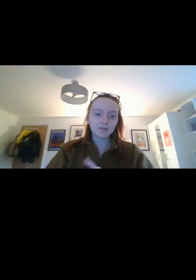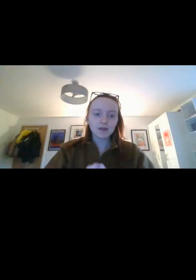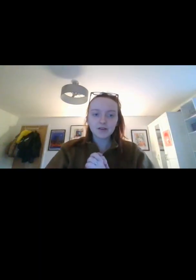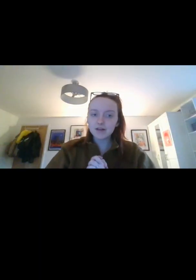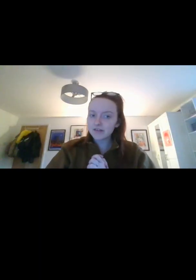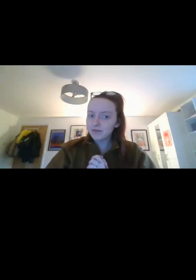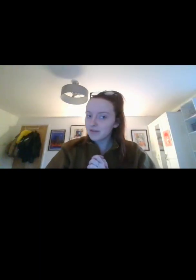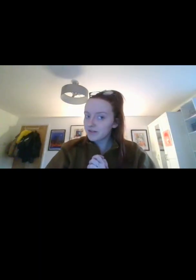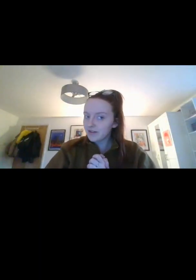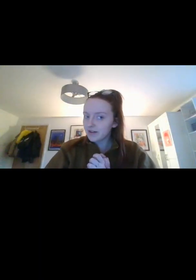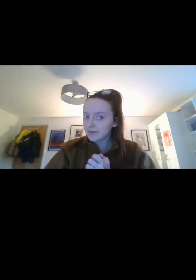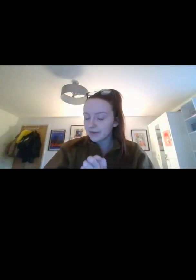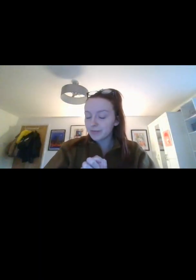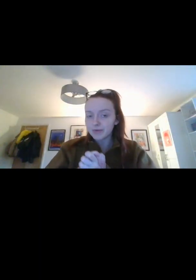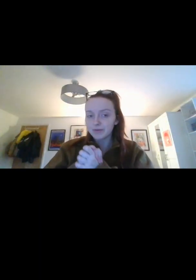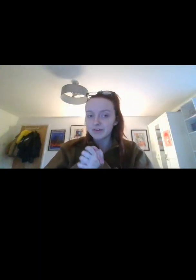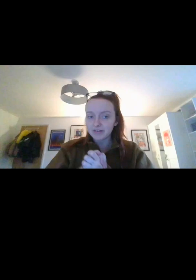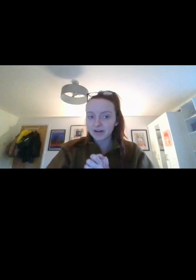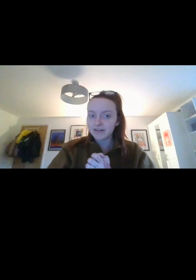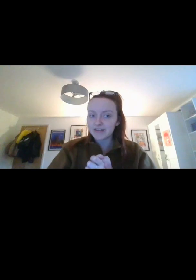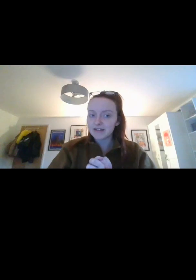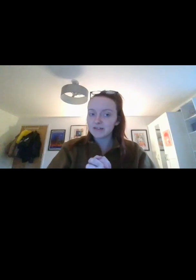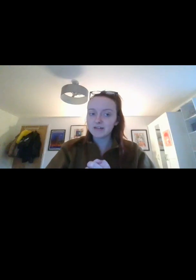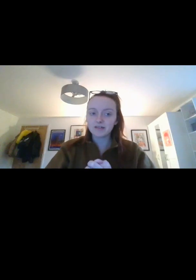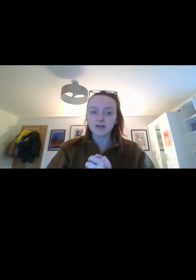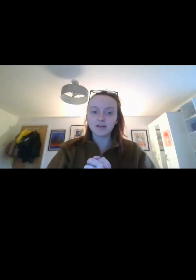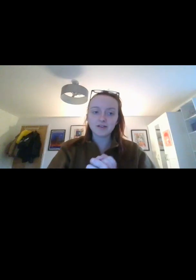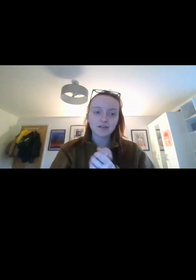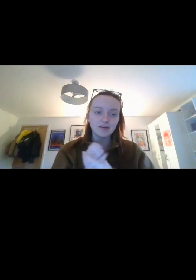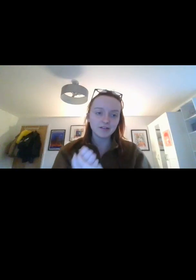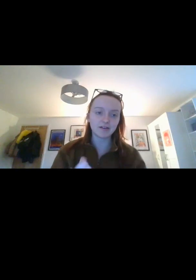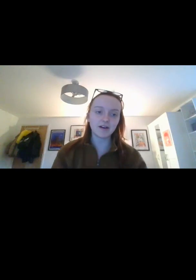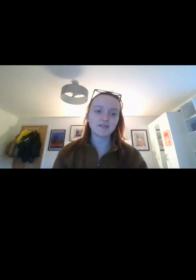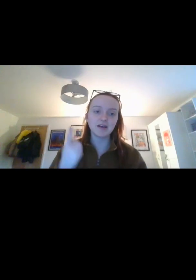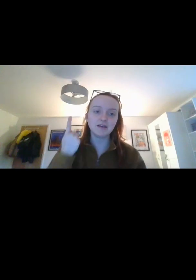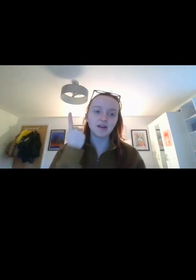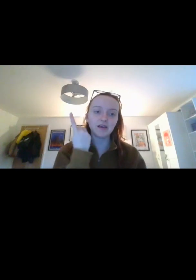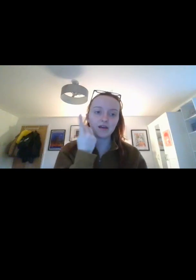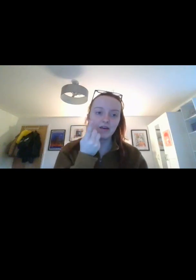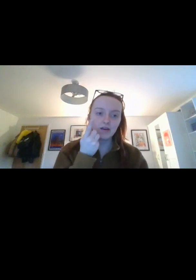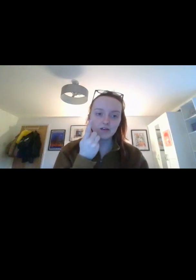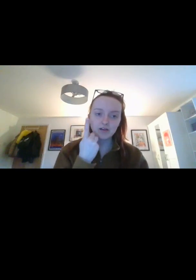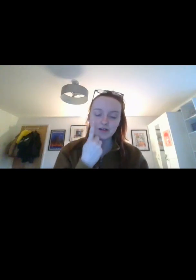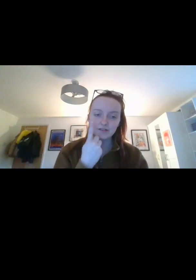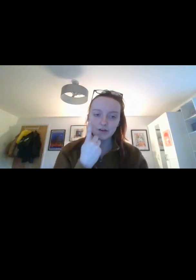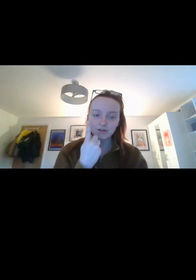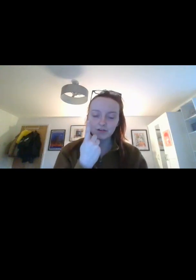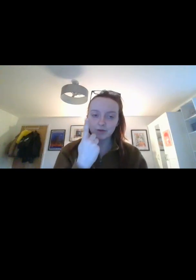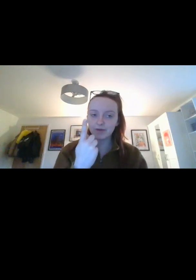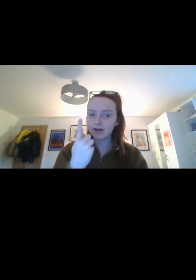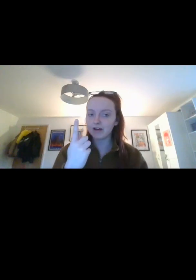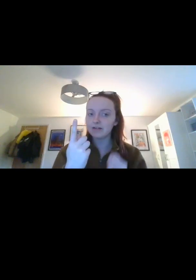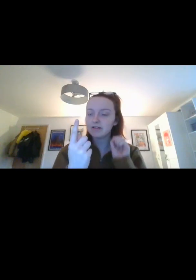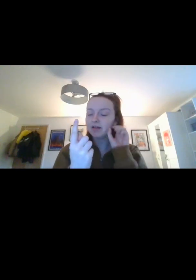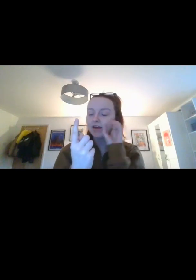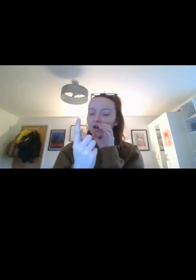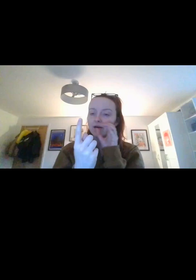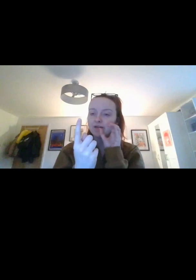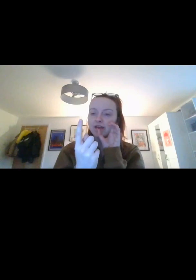I'm going to sign with you today some societies. So to sign society, you take your index finger on your dominant hand, take